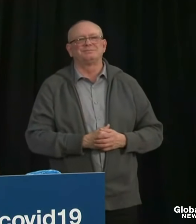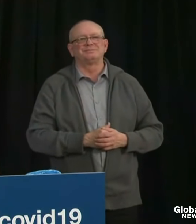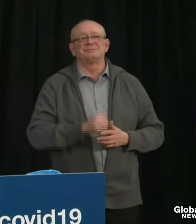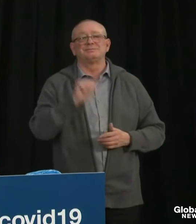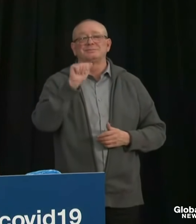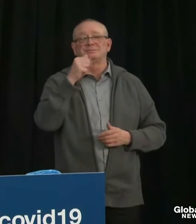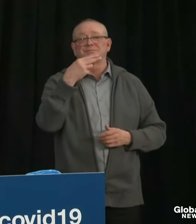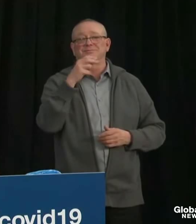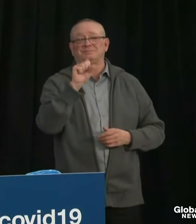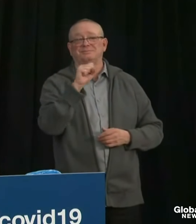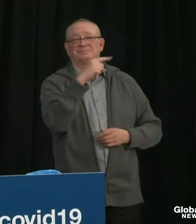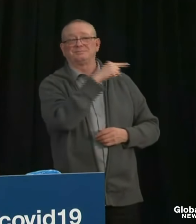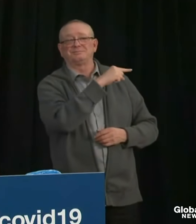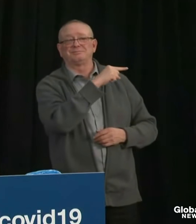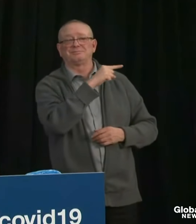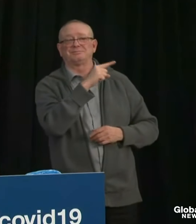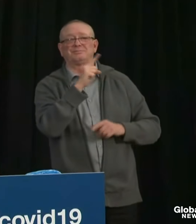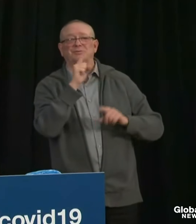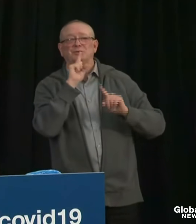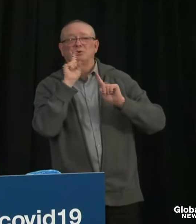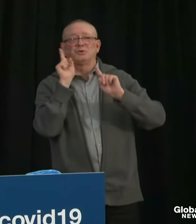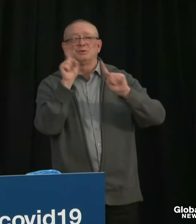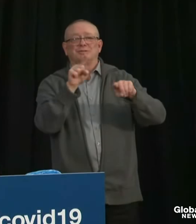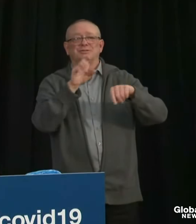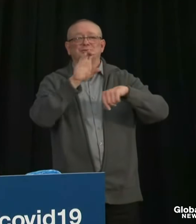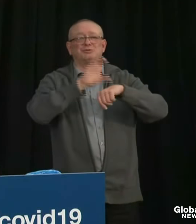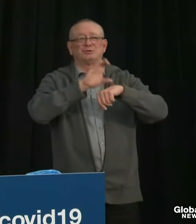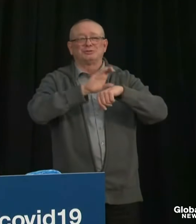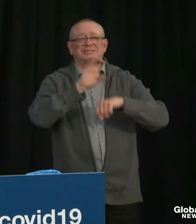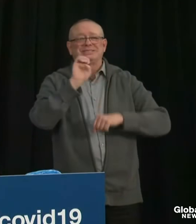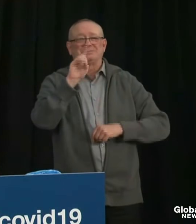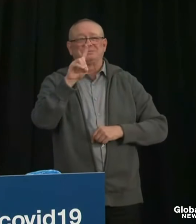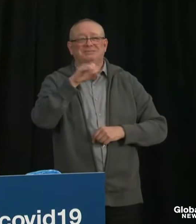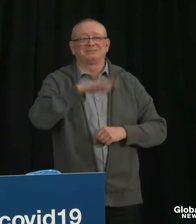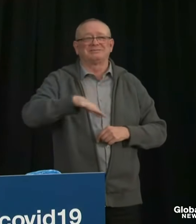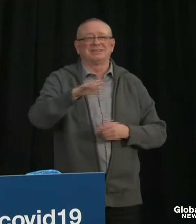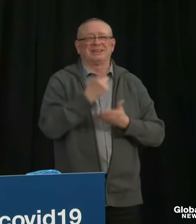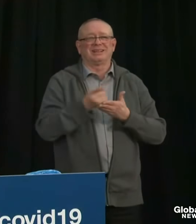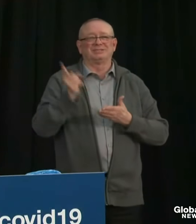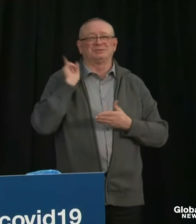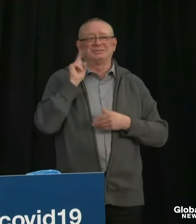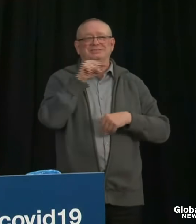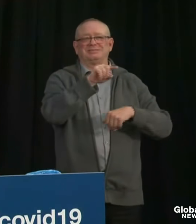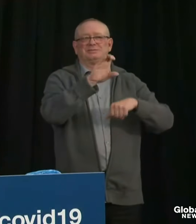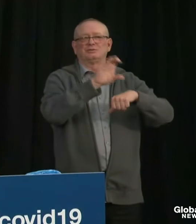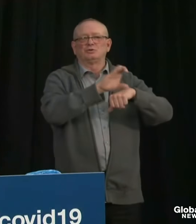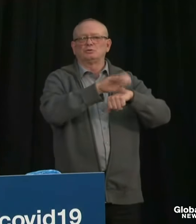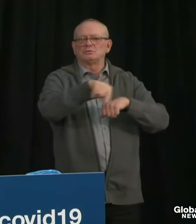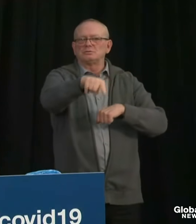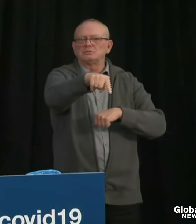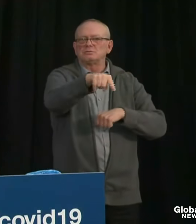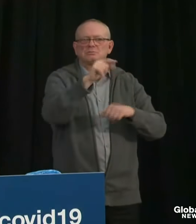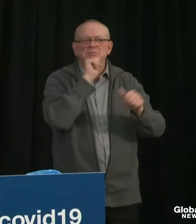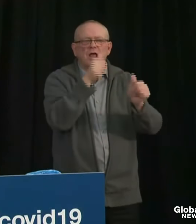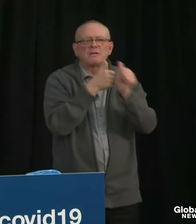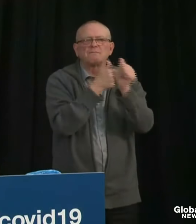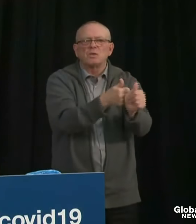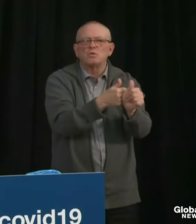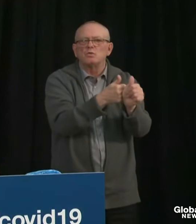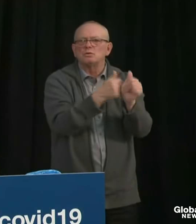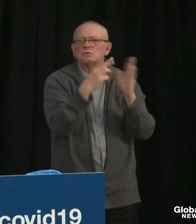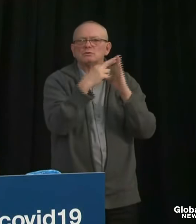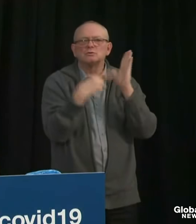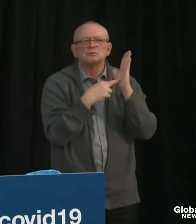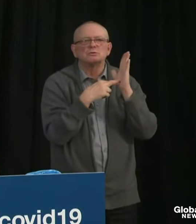on a church in Edmonton last week after inspectors found a number of issues with not following rules about capacity, distancing, or masking. And